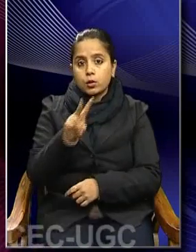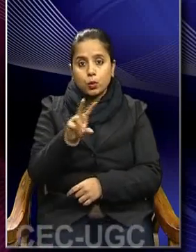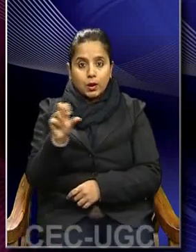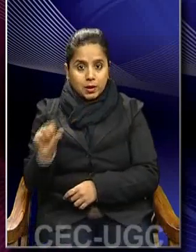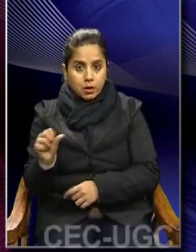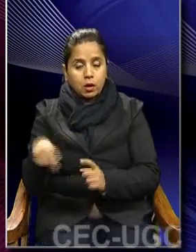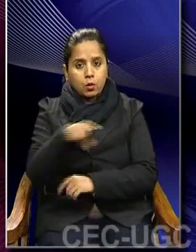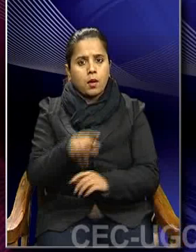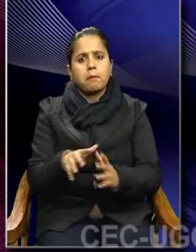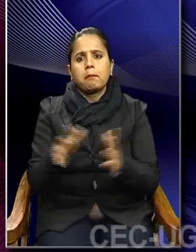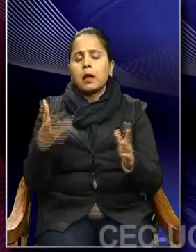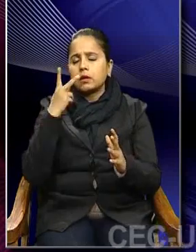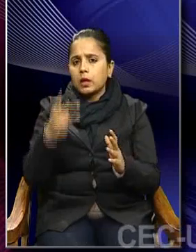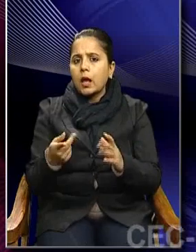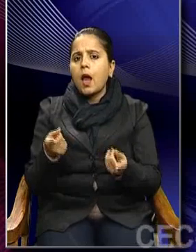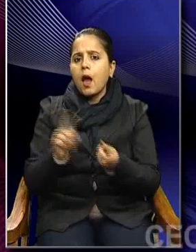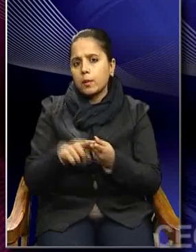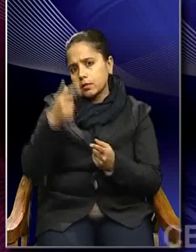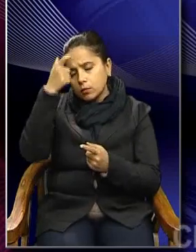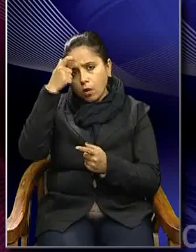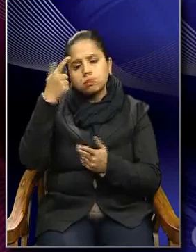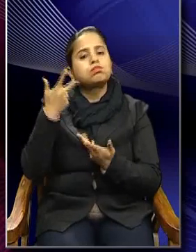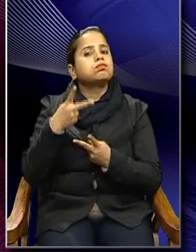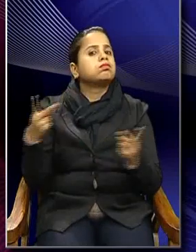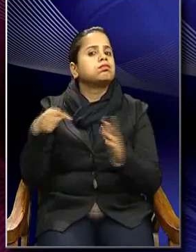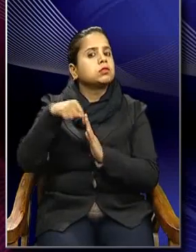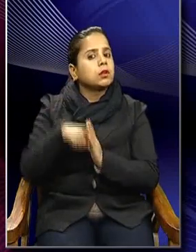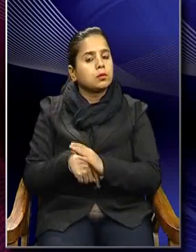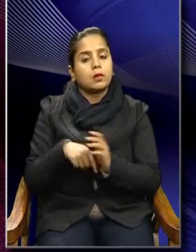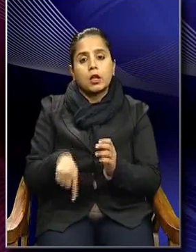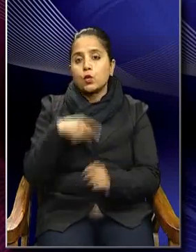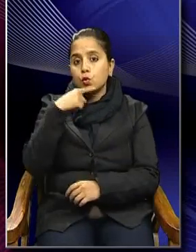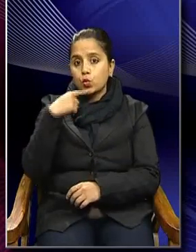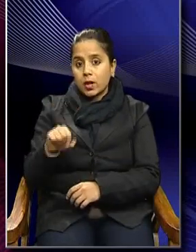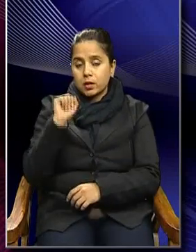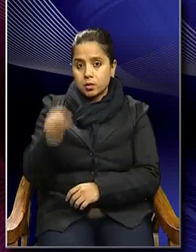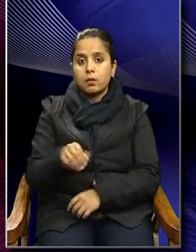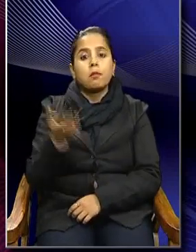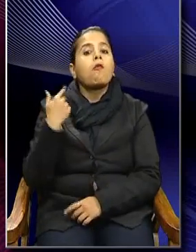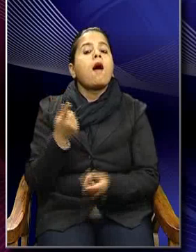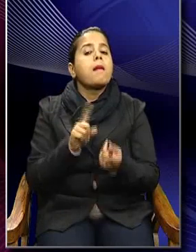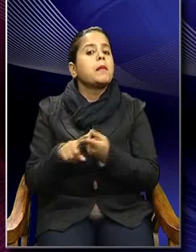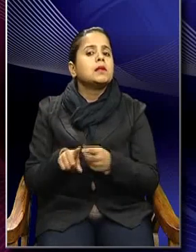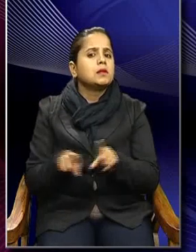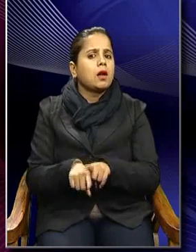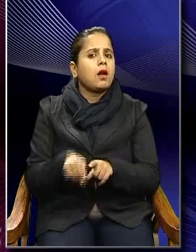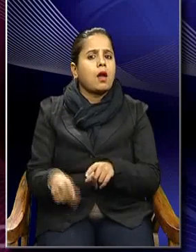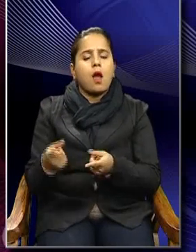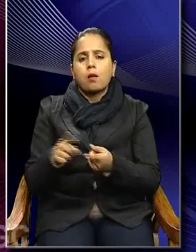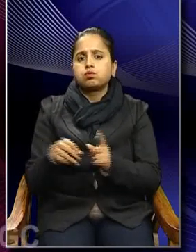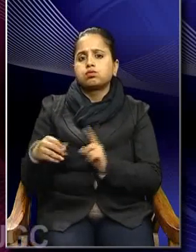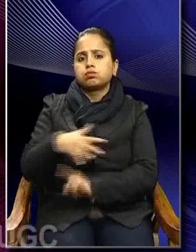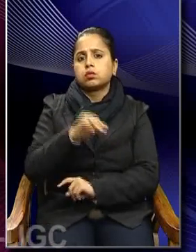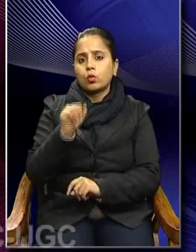the Great Depression. As we discussed earlier, Russia, since it remained unaffected